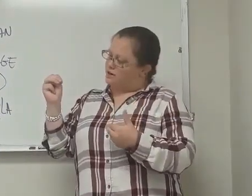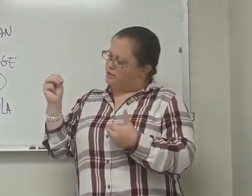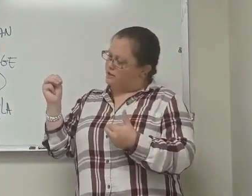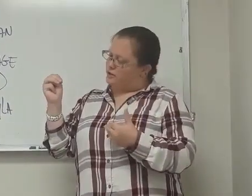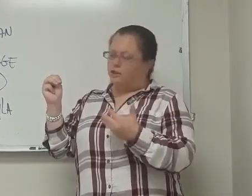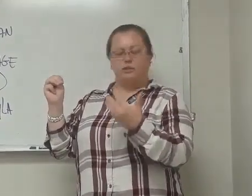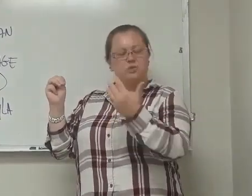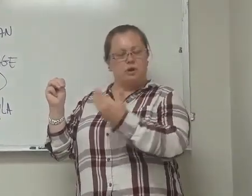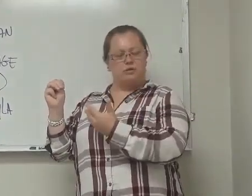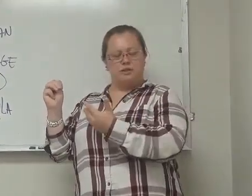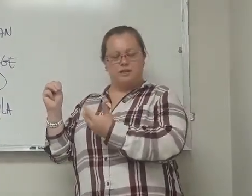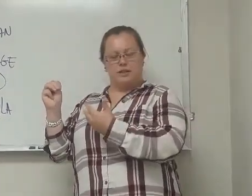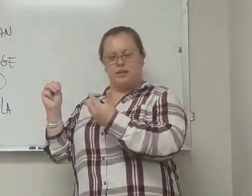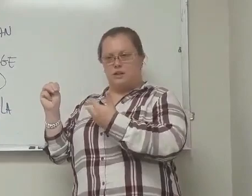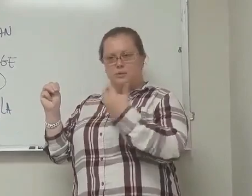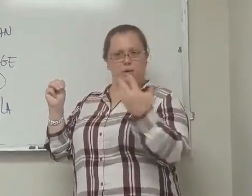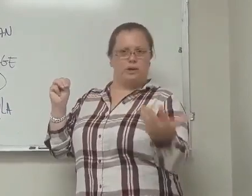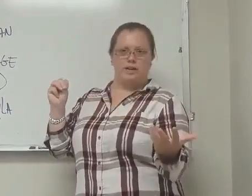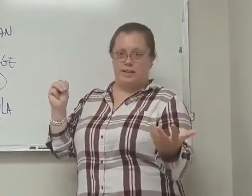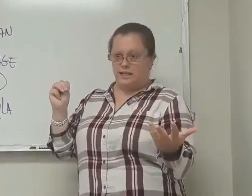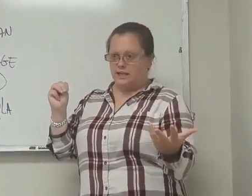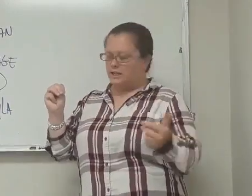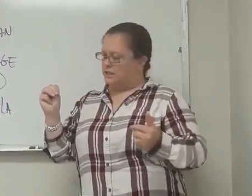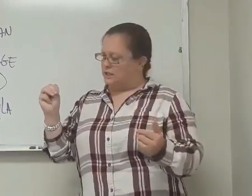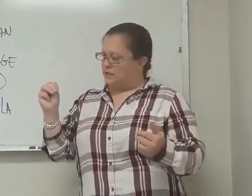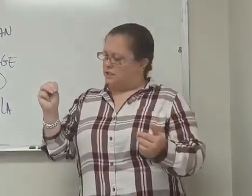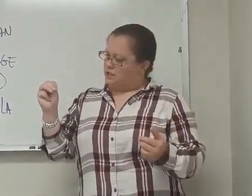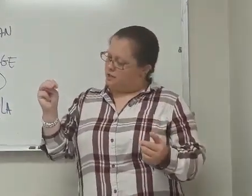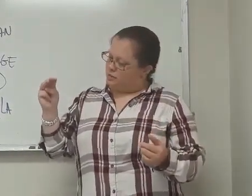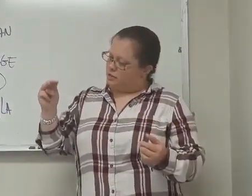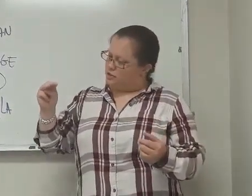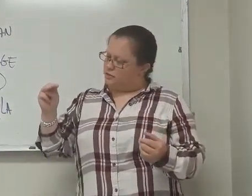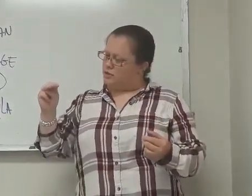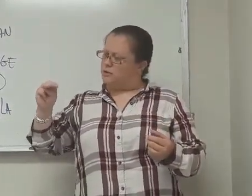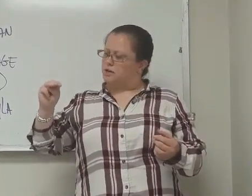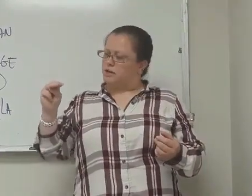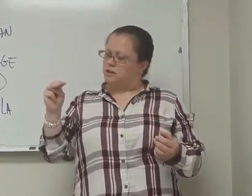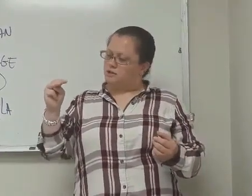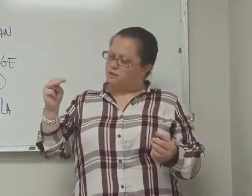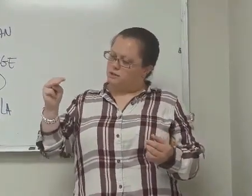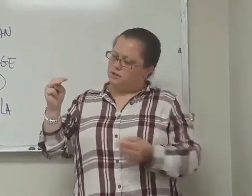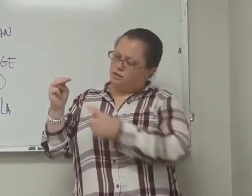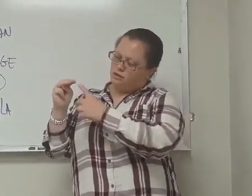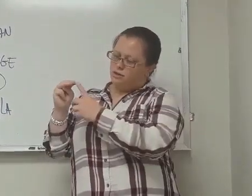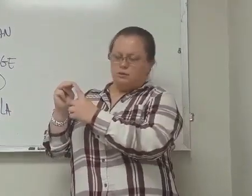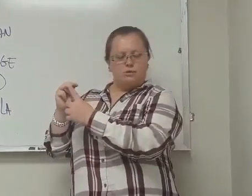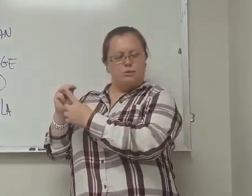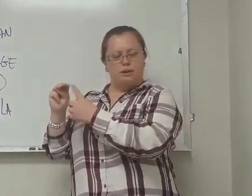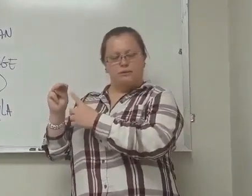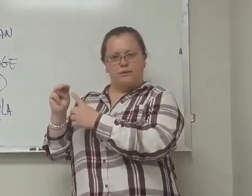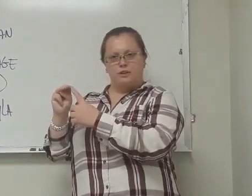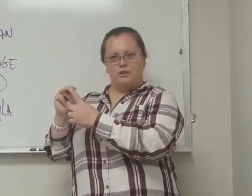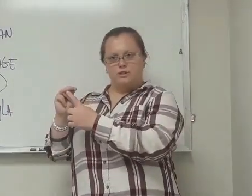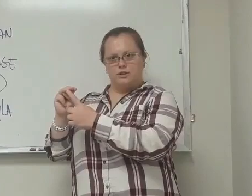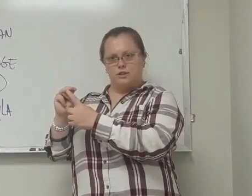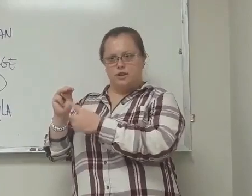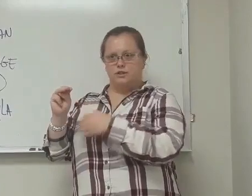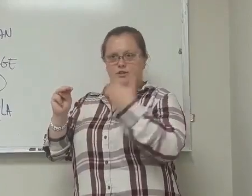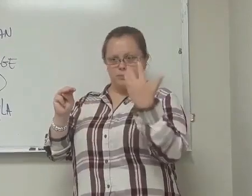necessarily going to know if it's an M or an N. So you just want to do it kind of loose so that they know that three of your fingers are there to make